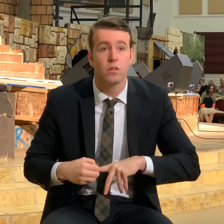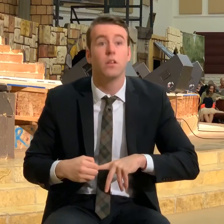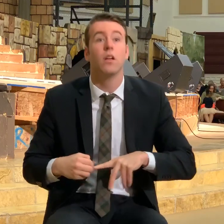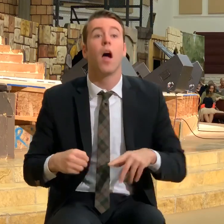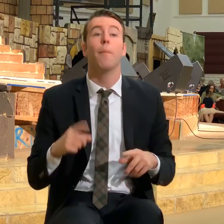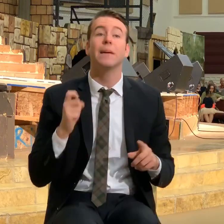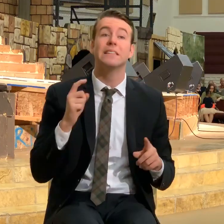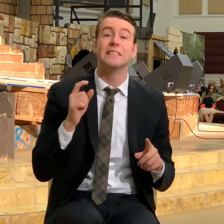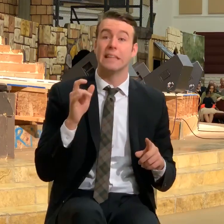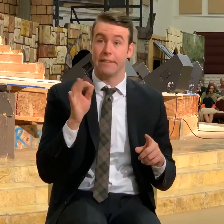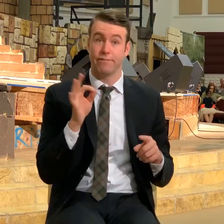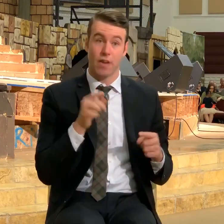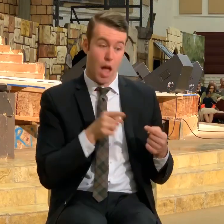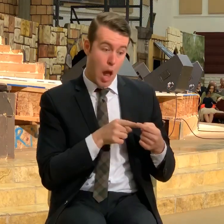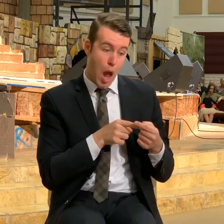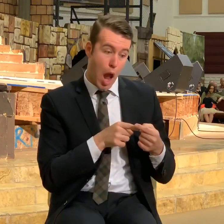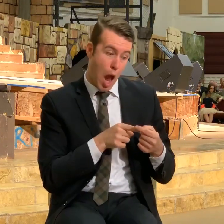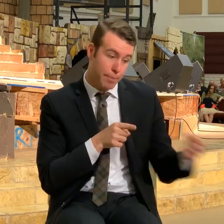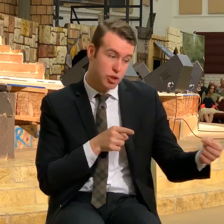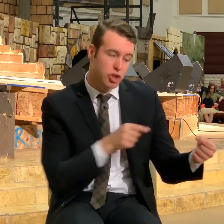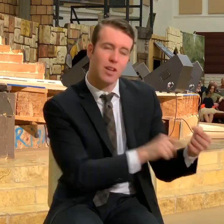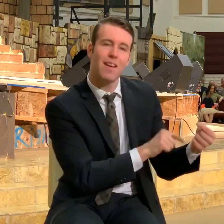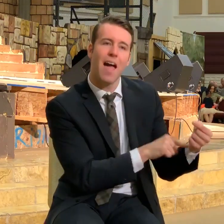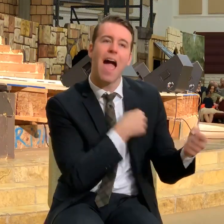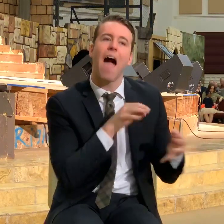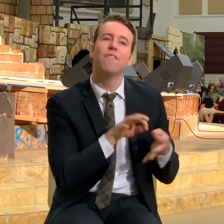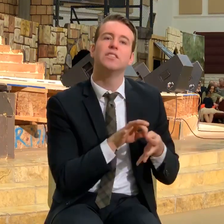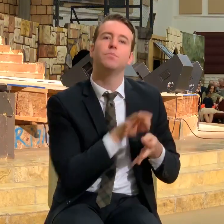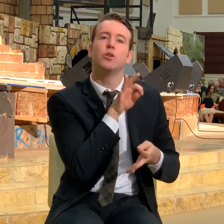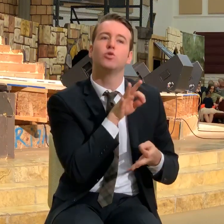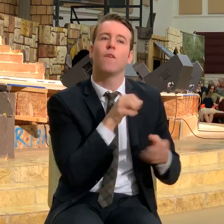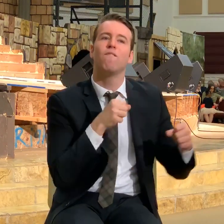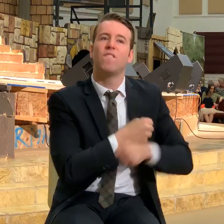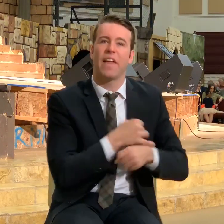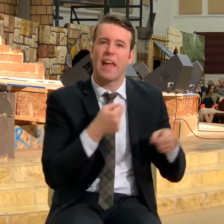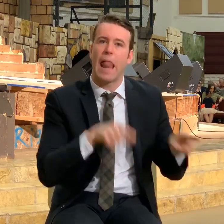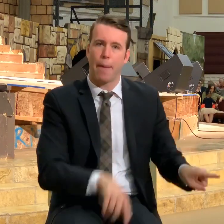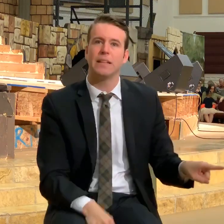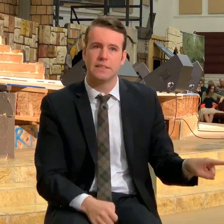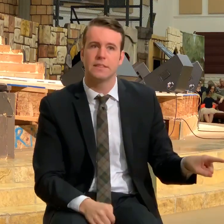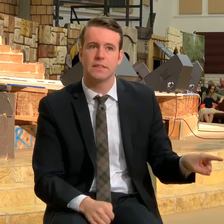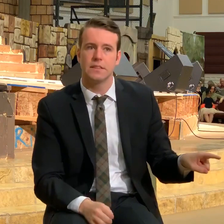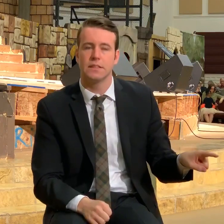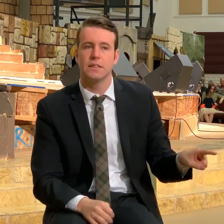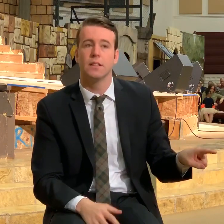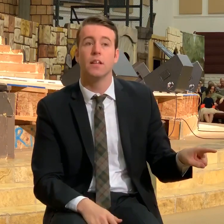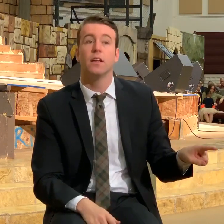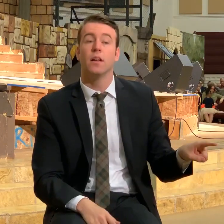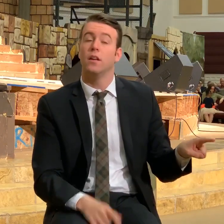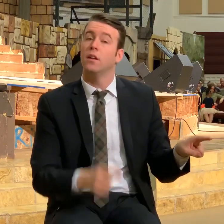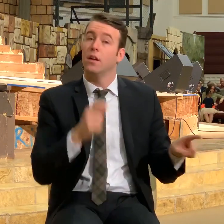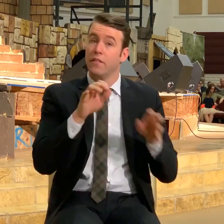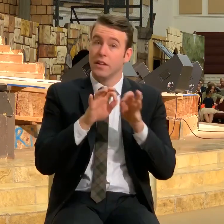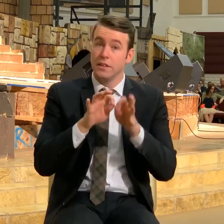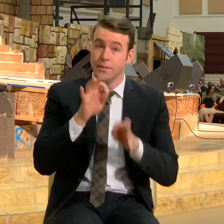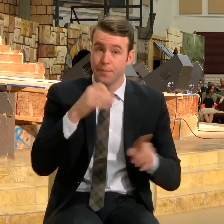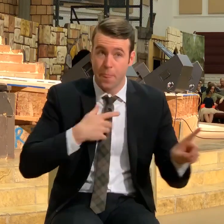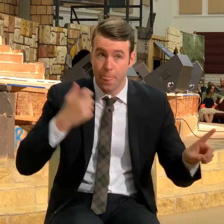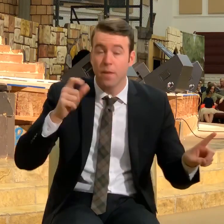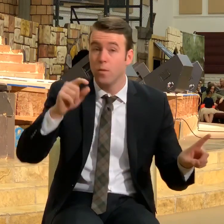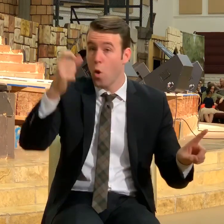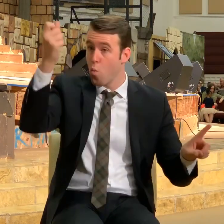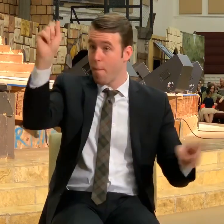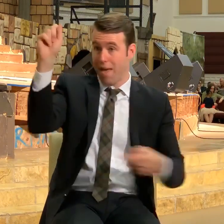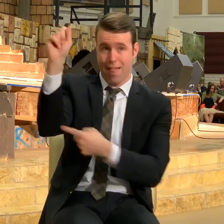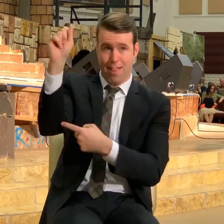Because when there is opposition, there is a spiritual fight that takes place. And when there are spirits of rebellion, everybody